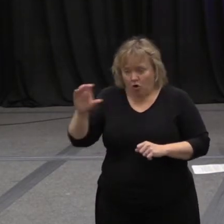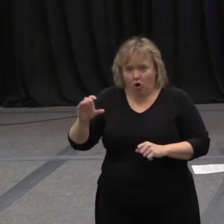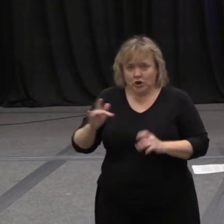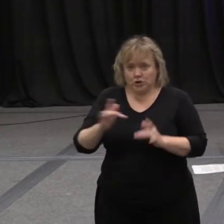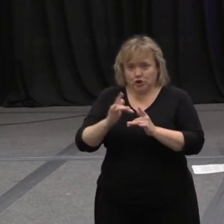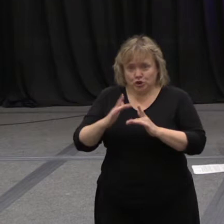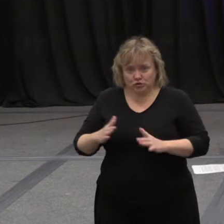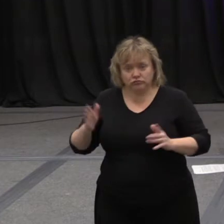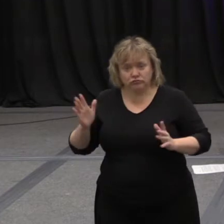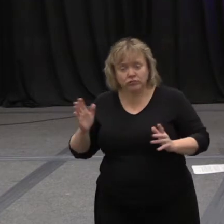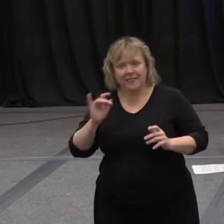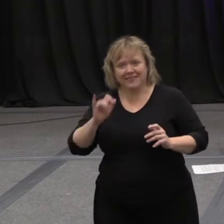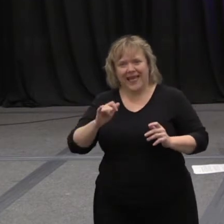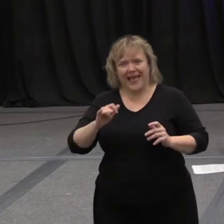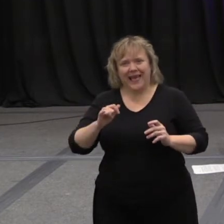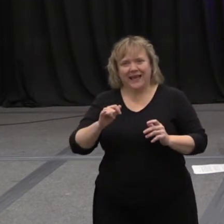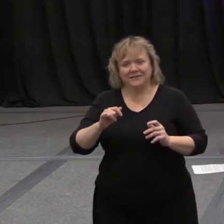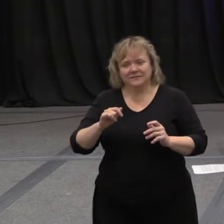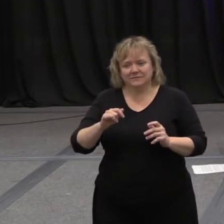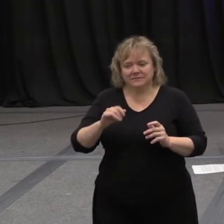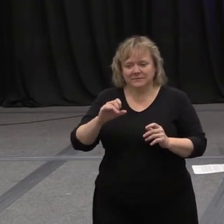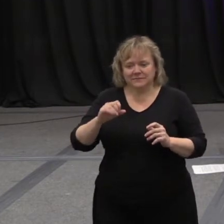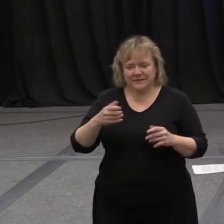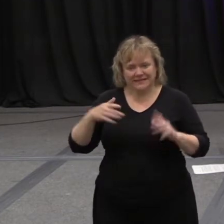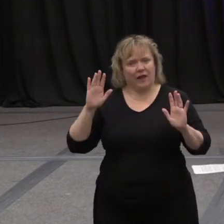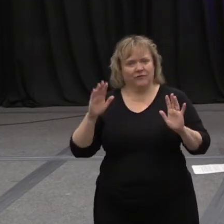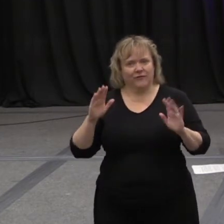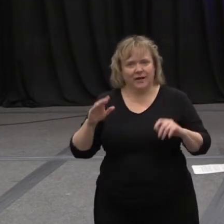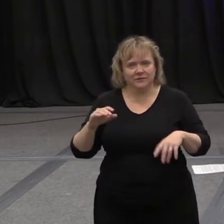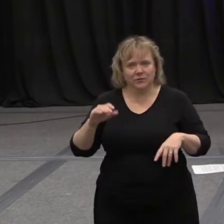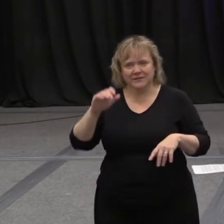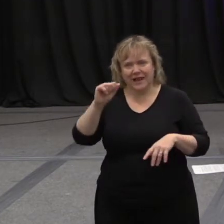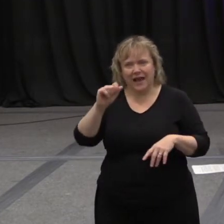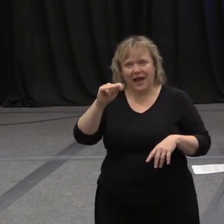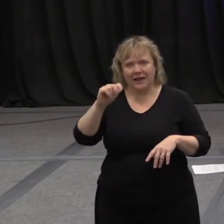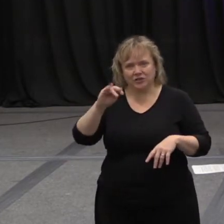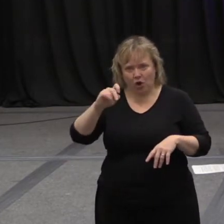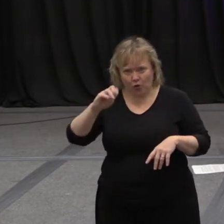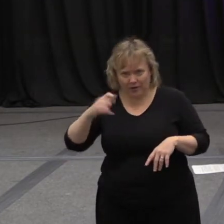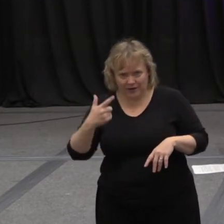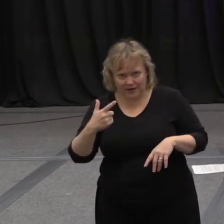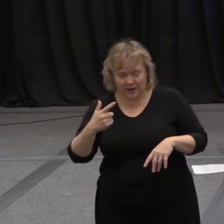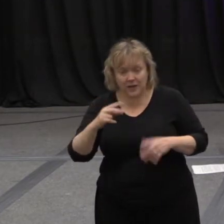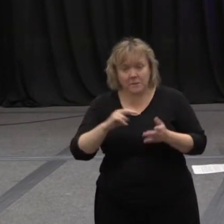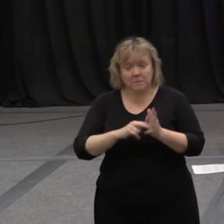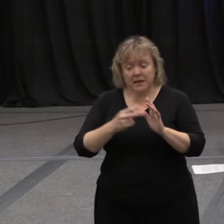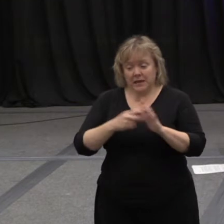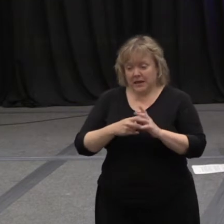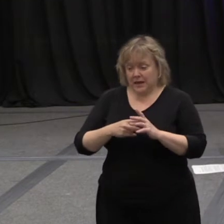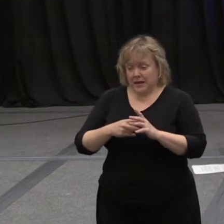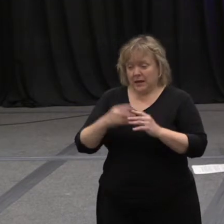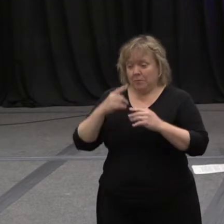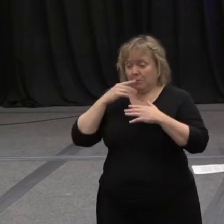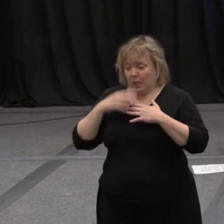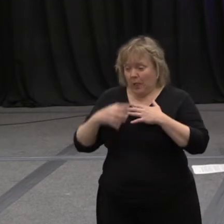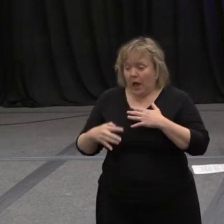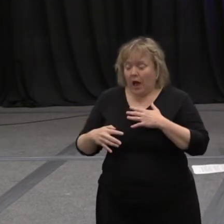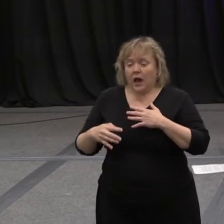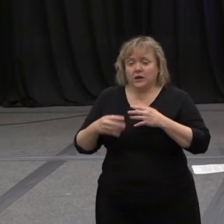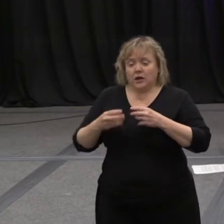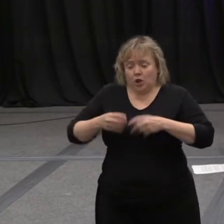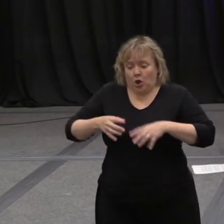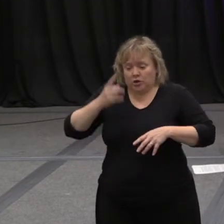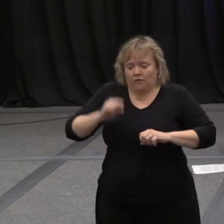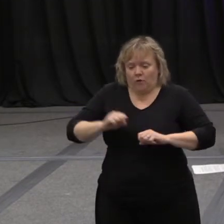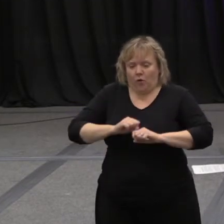was an atoning sacrifice where blood was shed for the redemption of all,